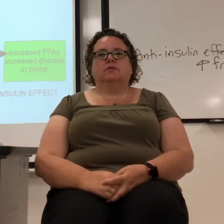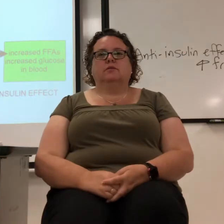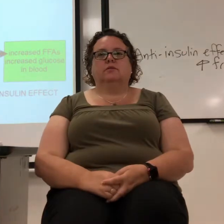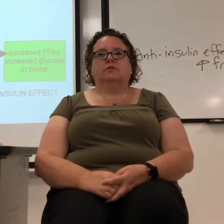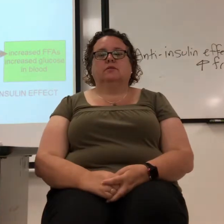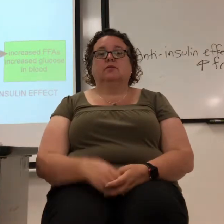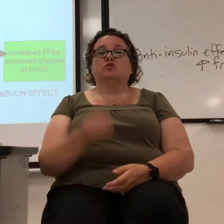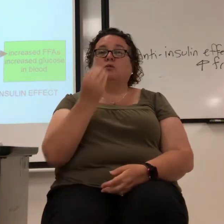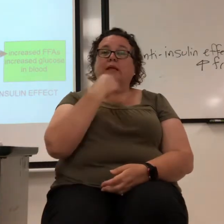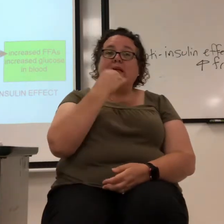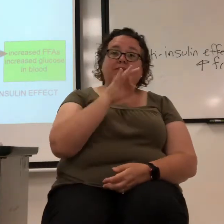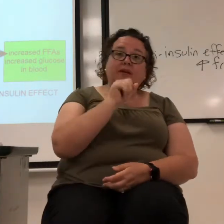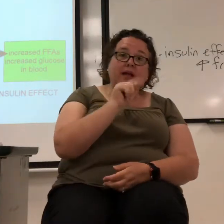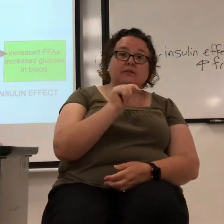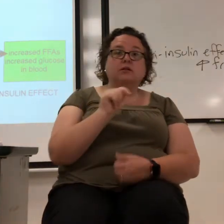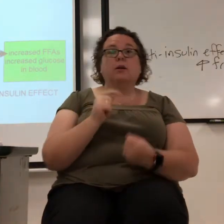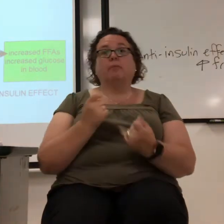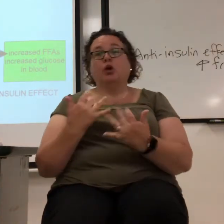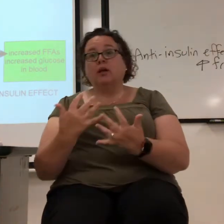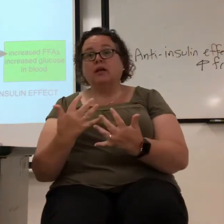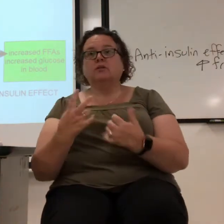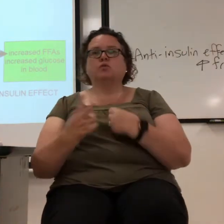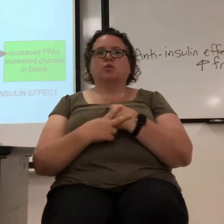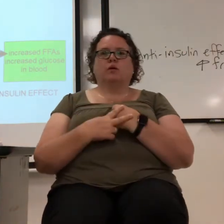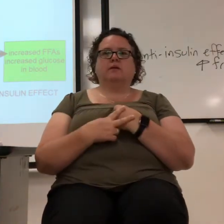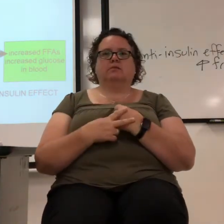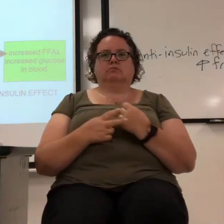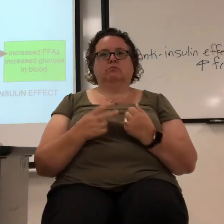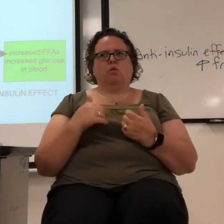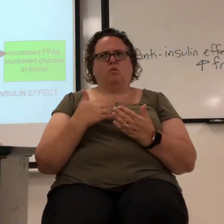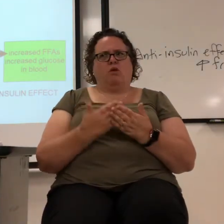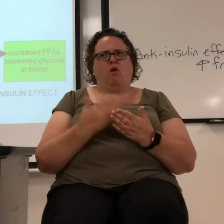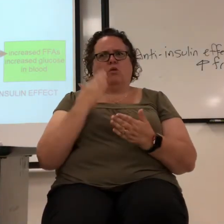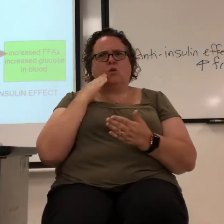You eat fat, you burn it, you store it, okay? And I think we all know where the fat is on our bodies, don't we?